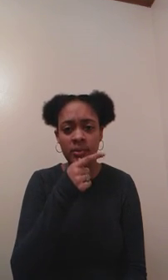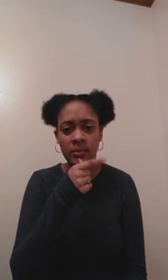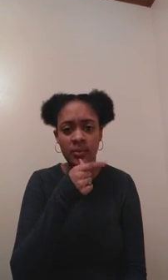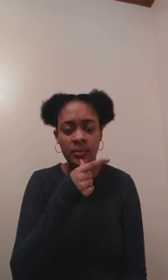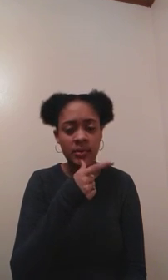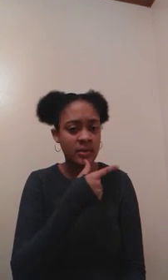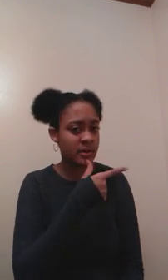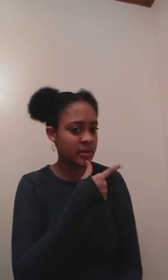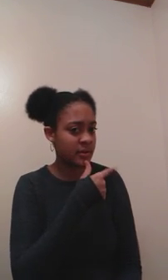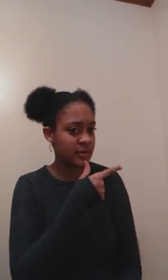who?